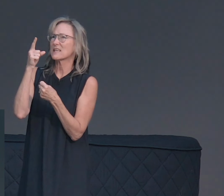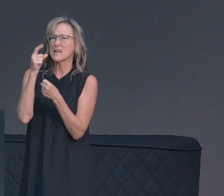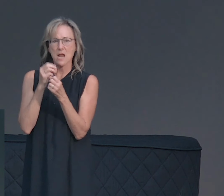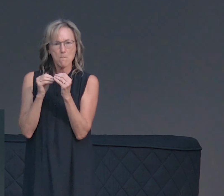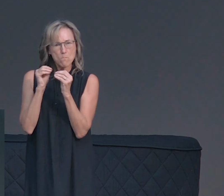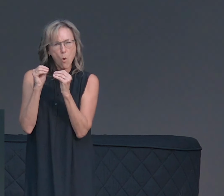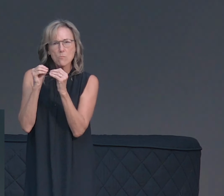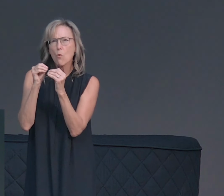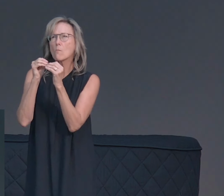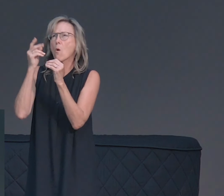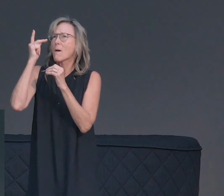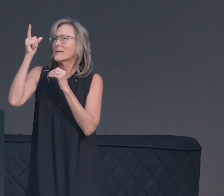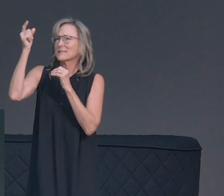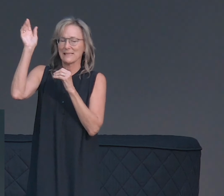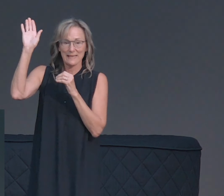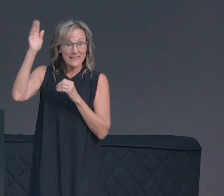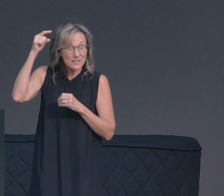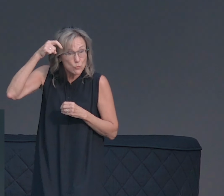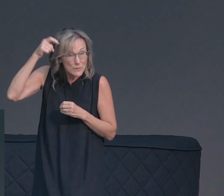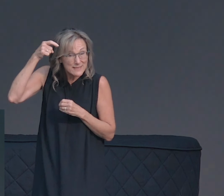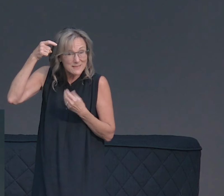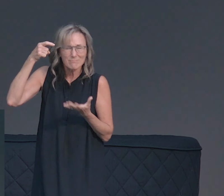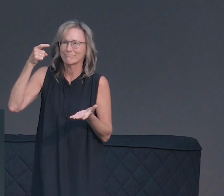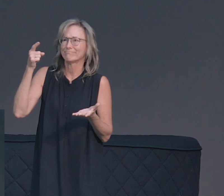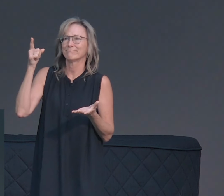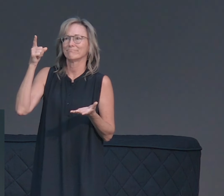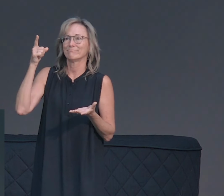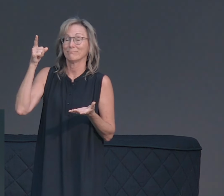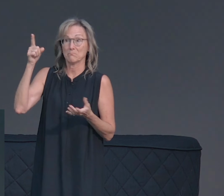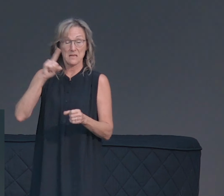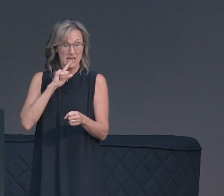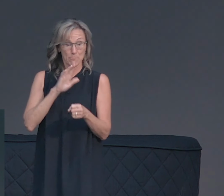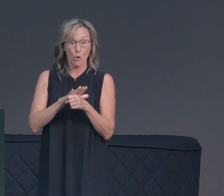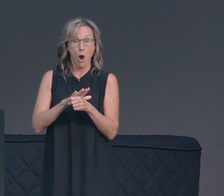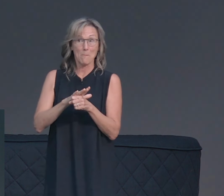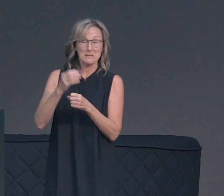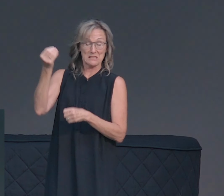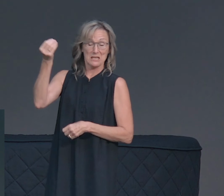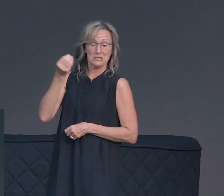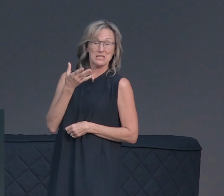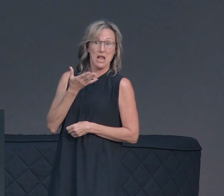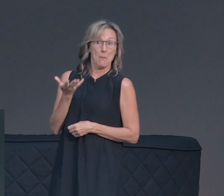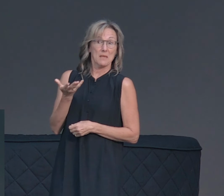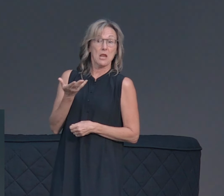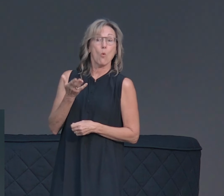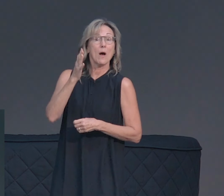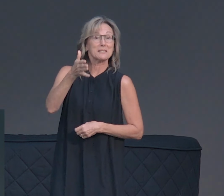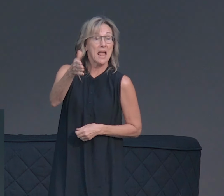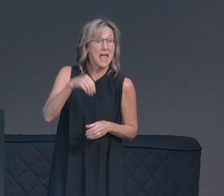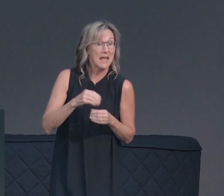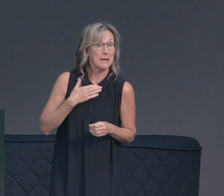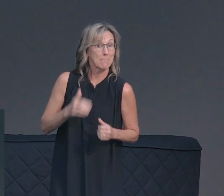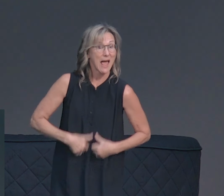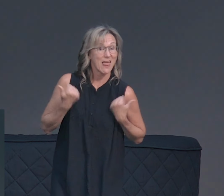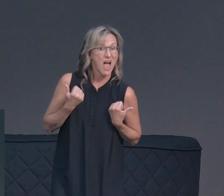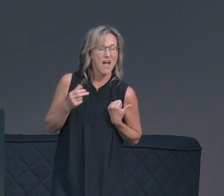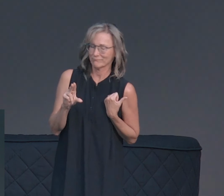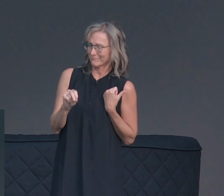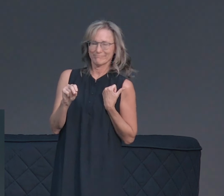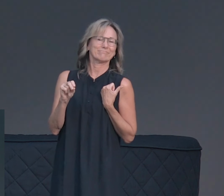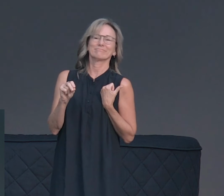God does not promise that He will reveal what lies ahead. But Proverbs does contain the promise that He'll make our paths